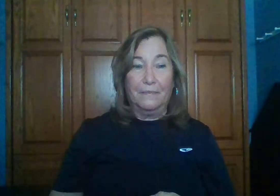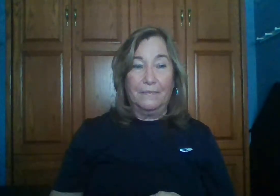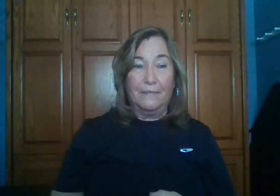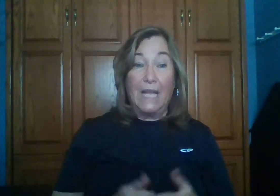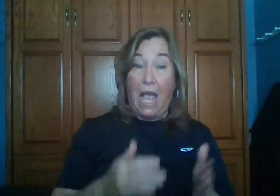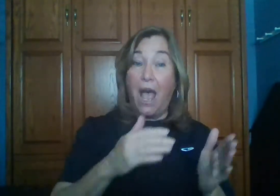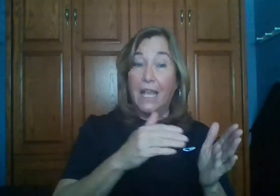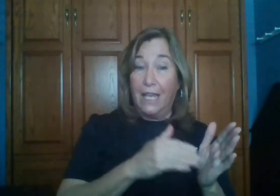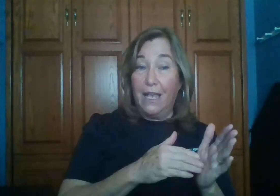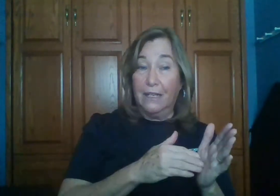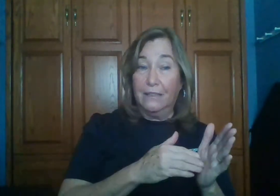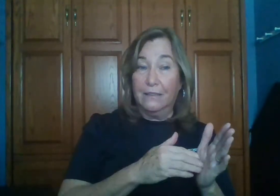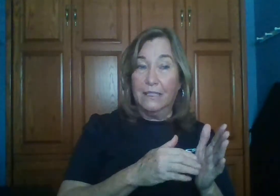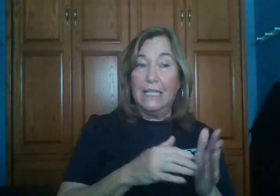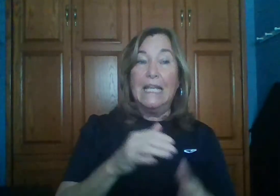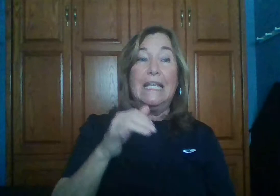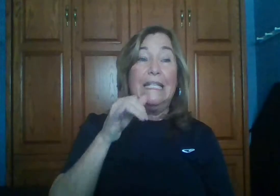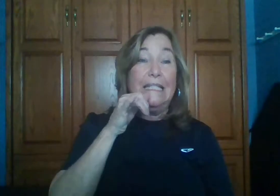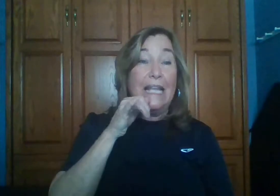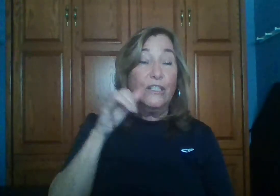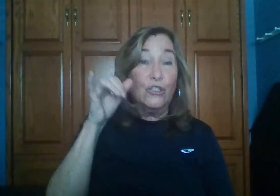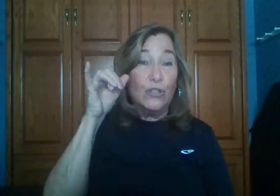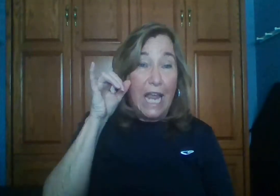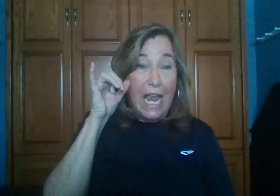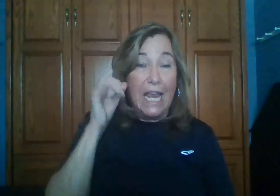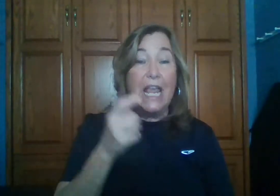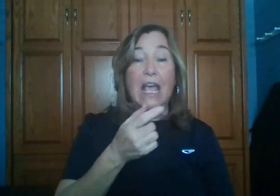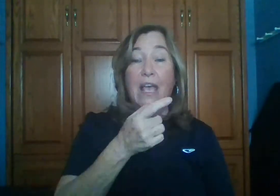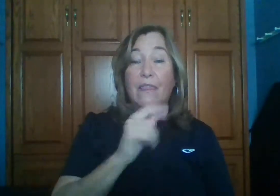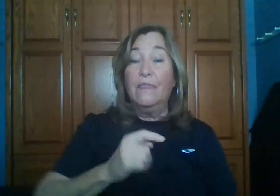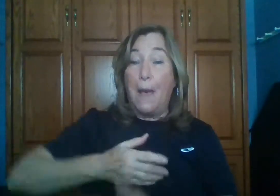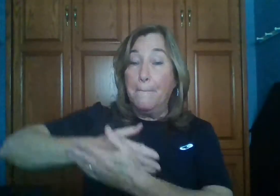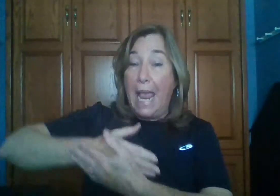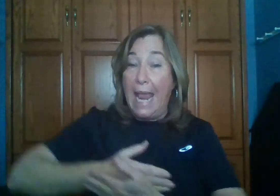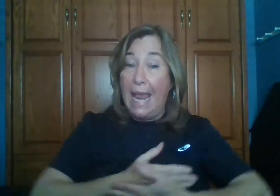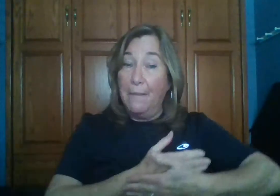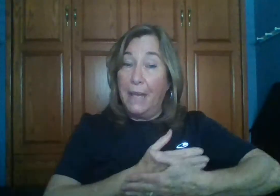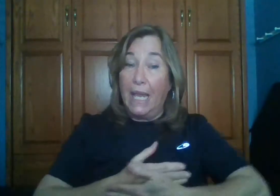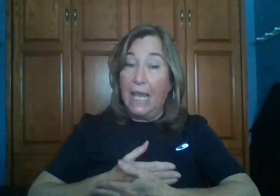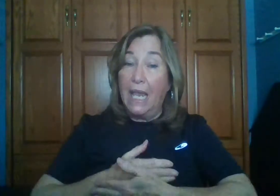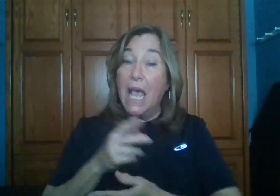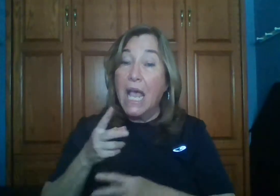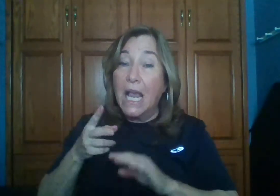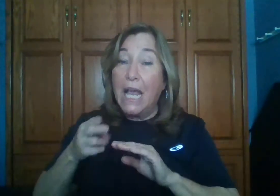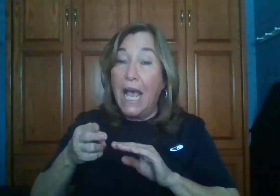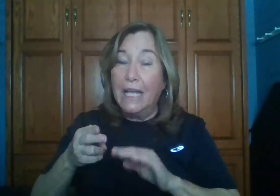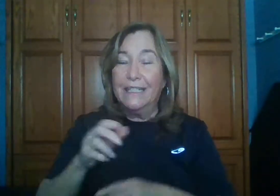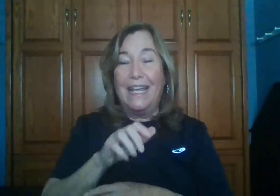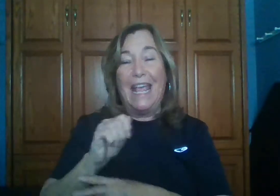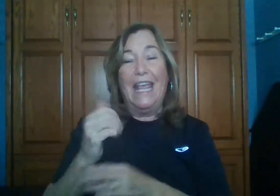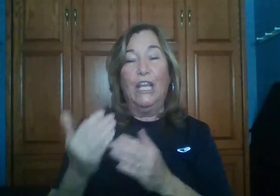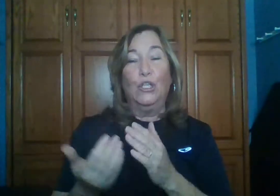Again. Yesterday the baby cut a new tooth.